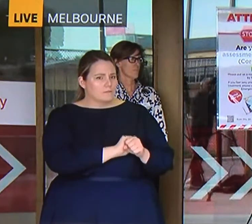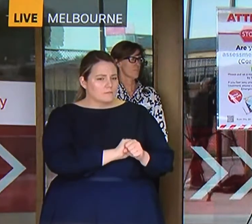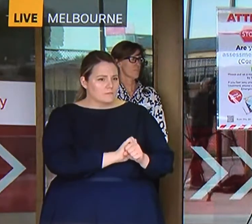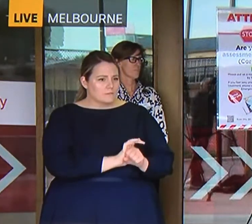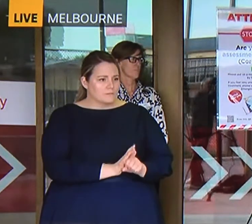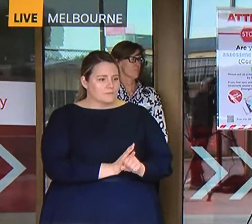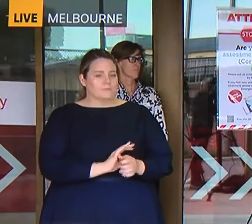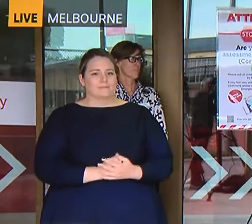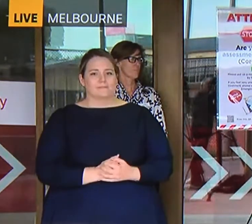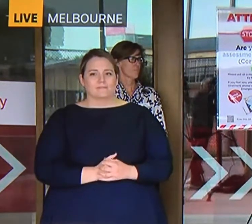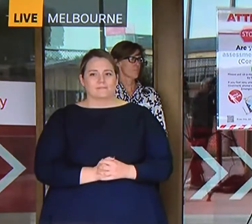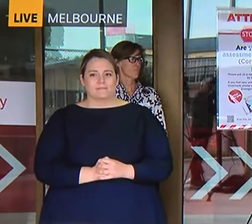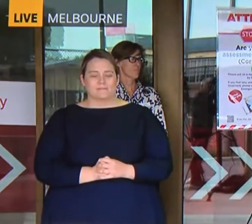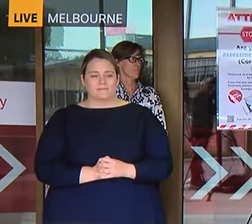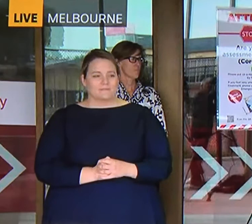like?